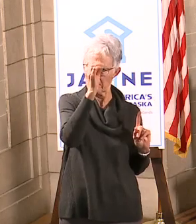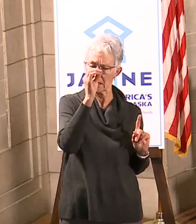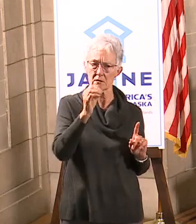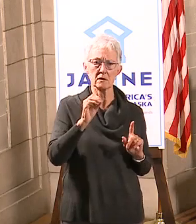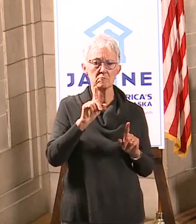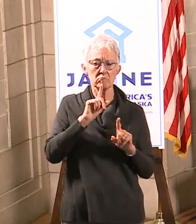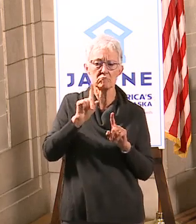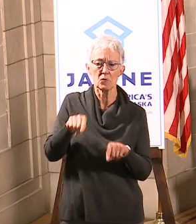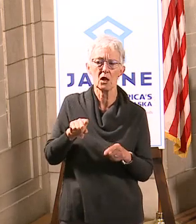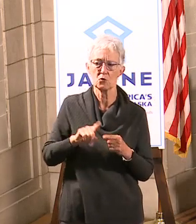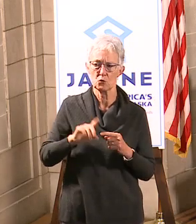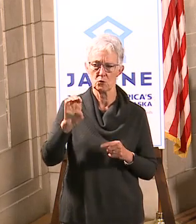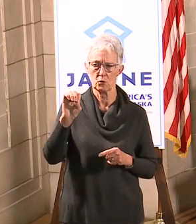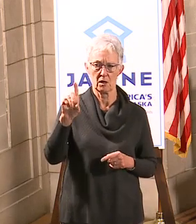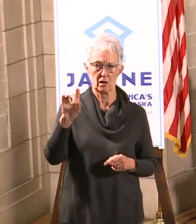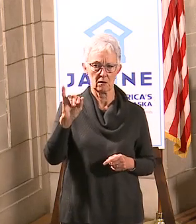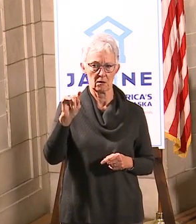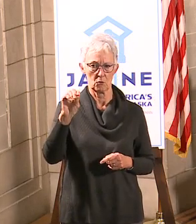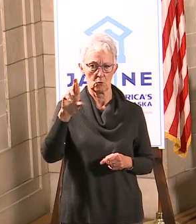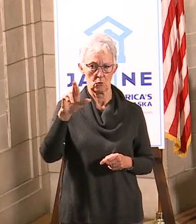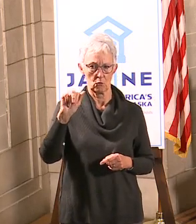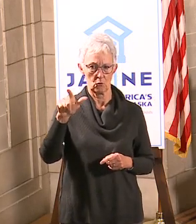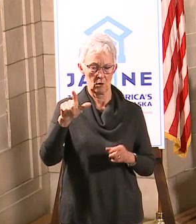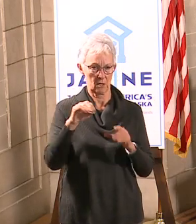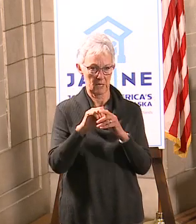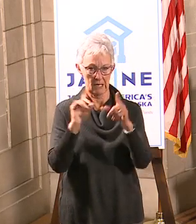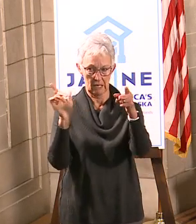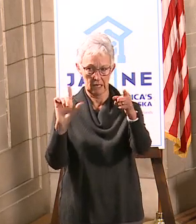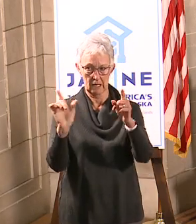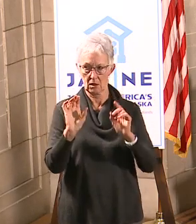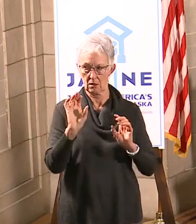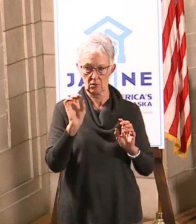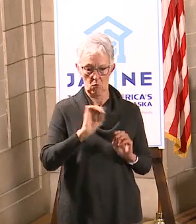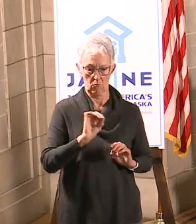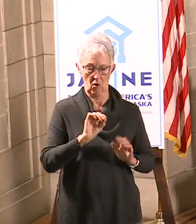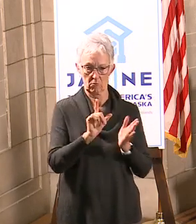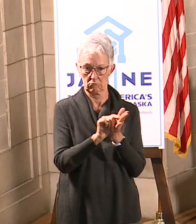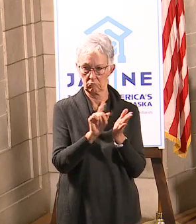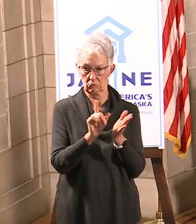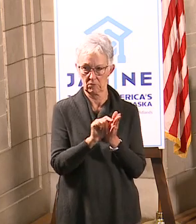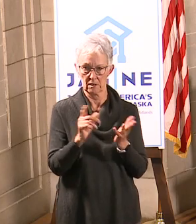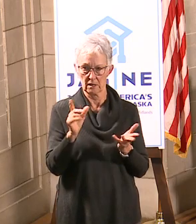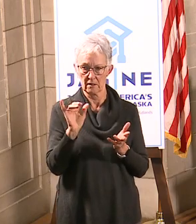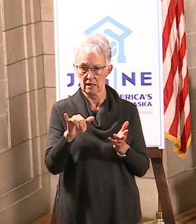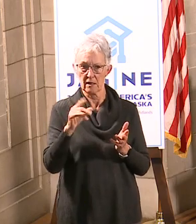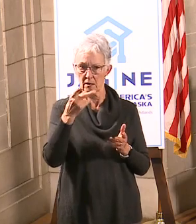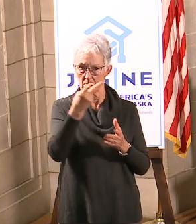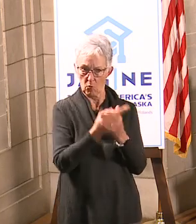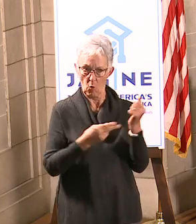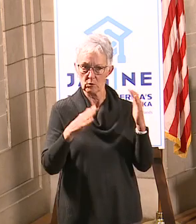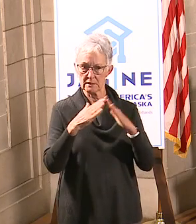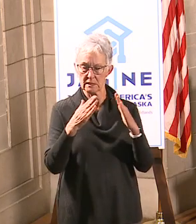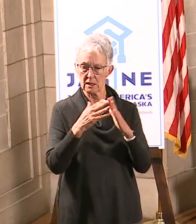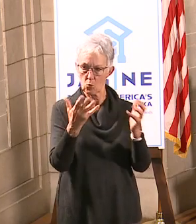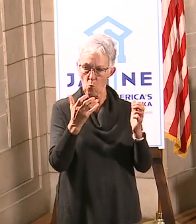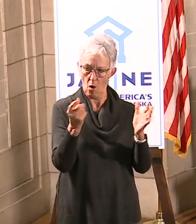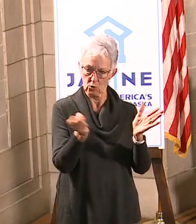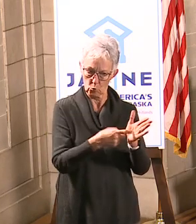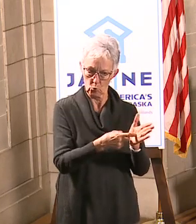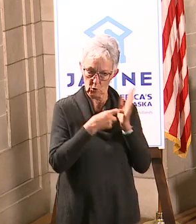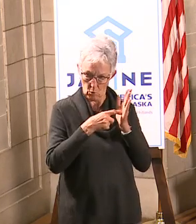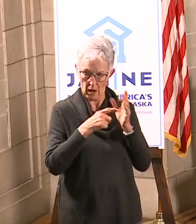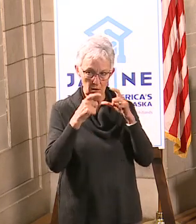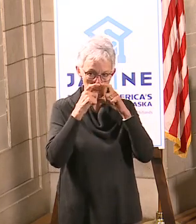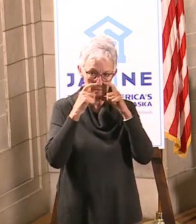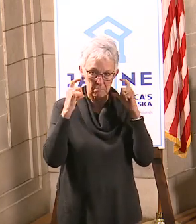with regard to calling for a mask mandate. And I'll just go back to the same thing we've been saying all along with regard to masks. Masks are an important